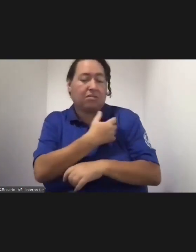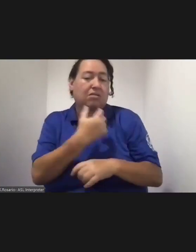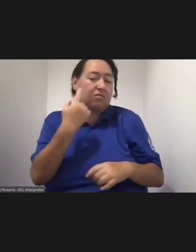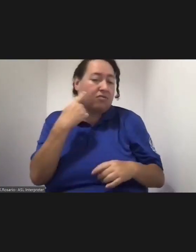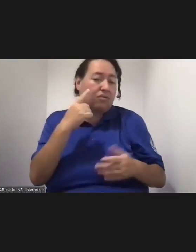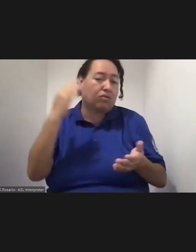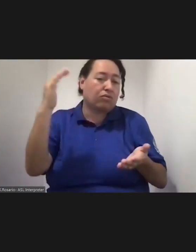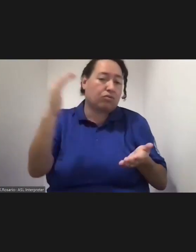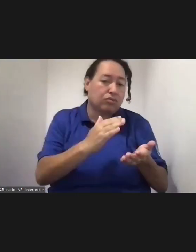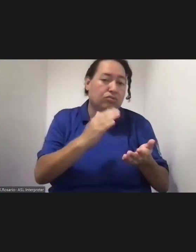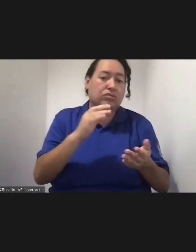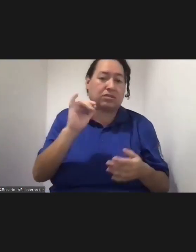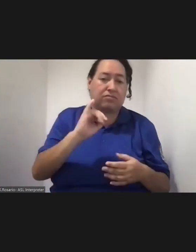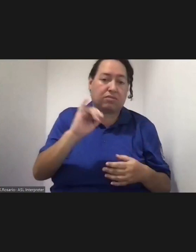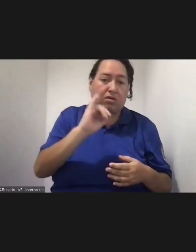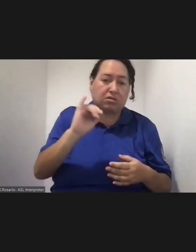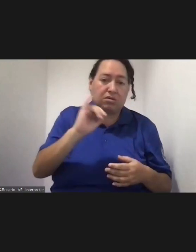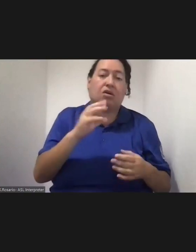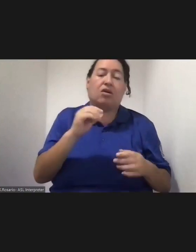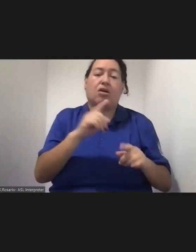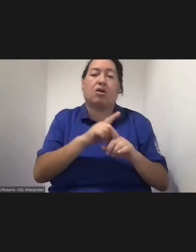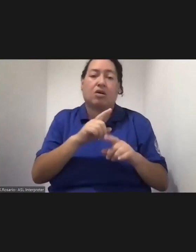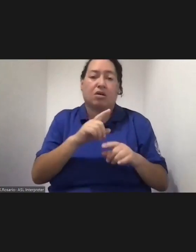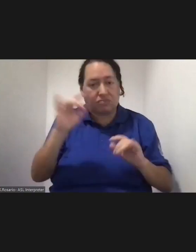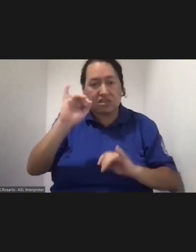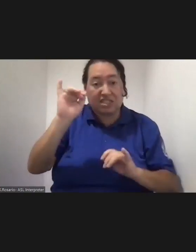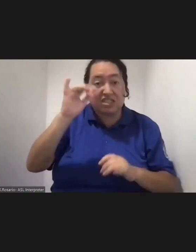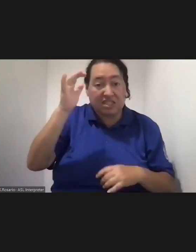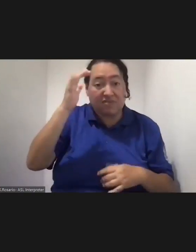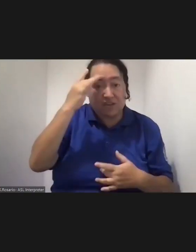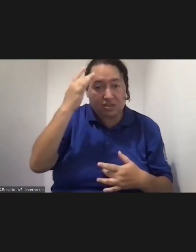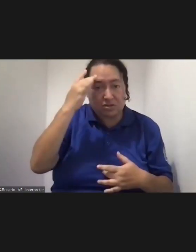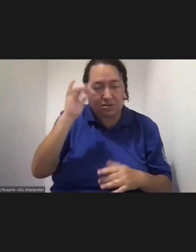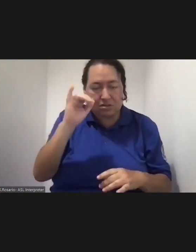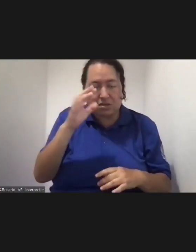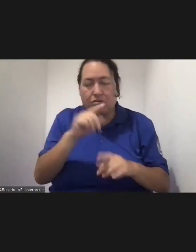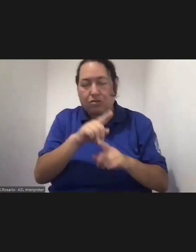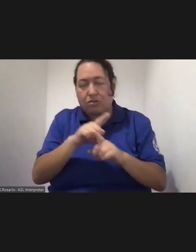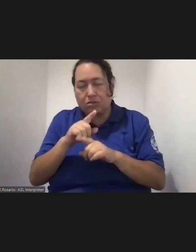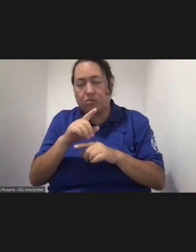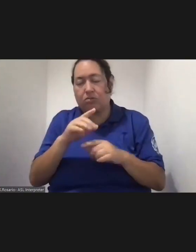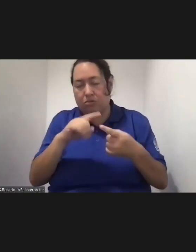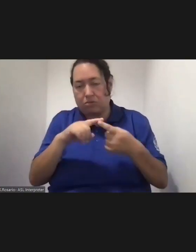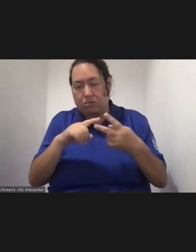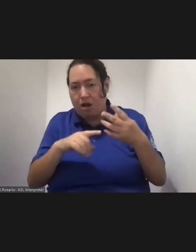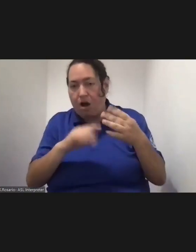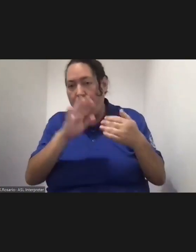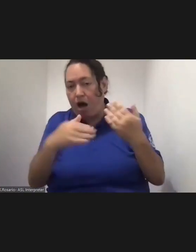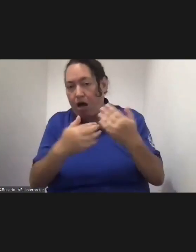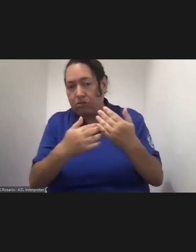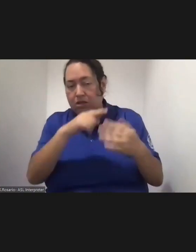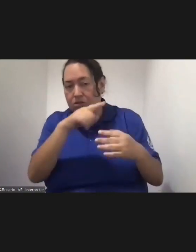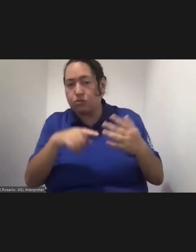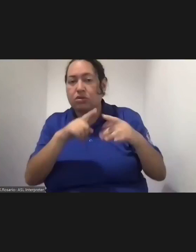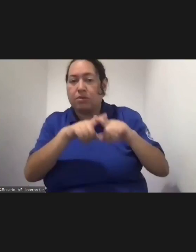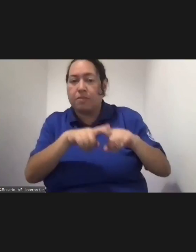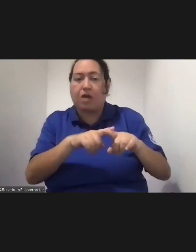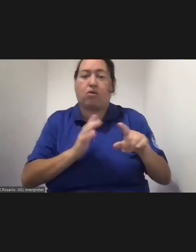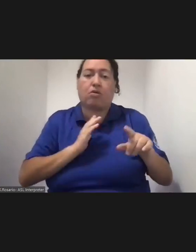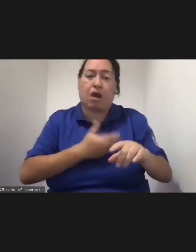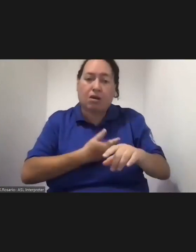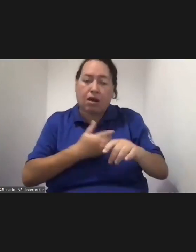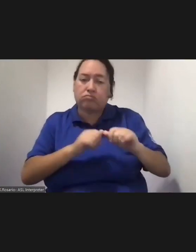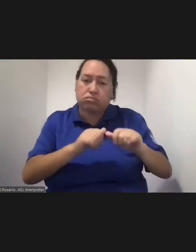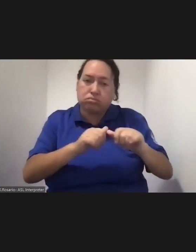infection, hospitalization, and deaths in our community, all this will depend on our maintenance of the